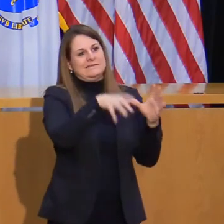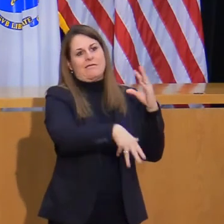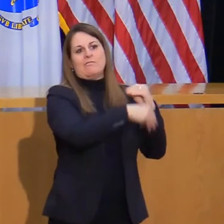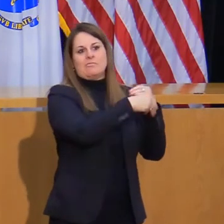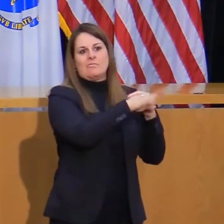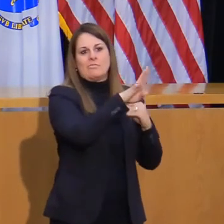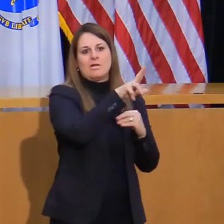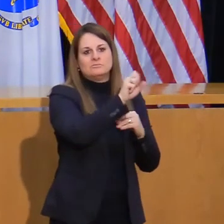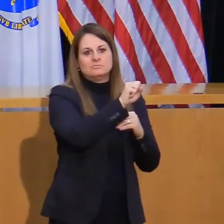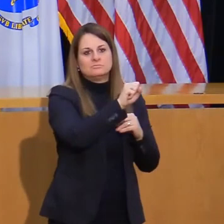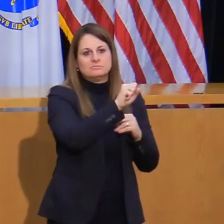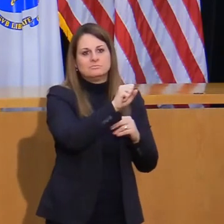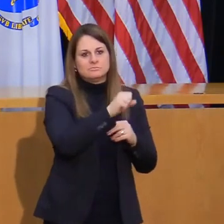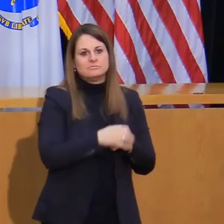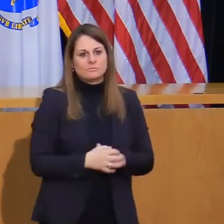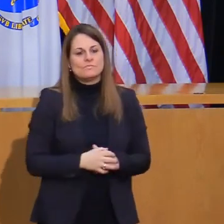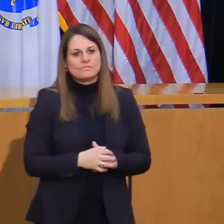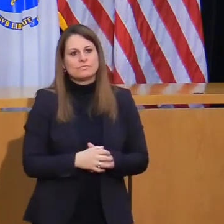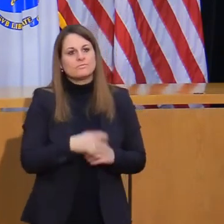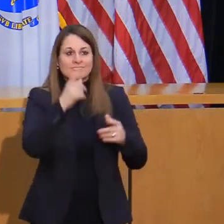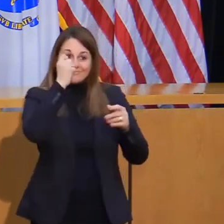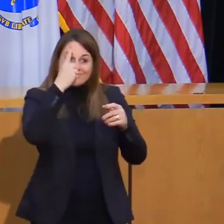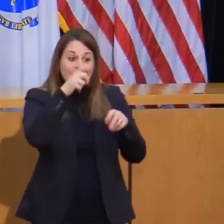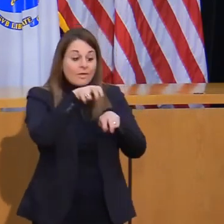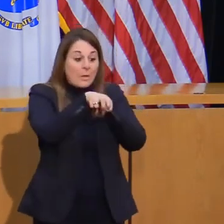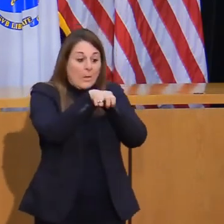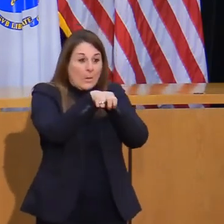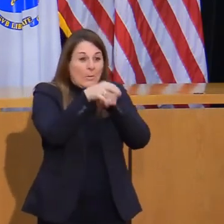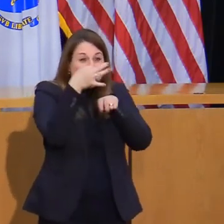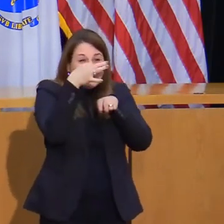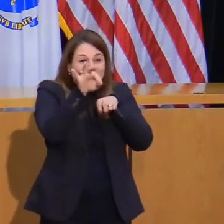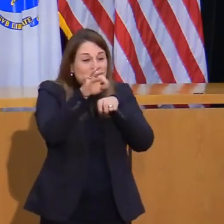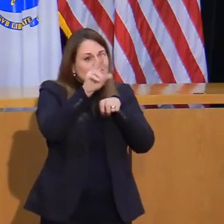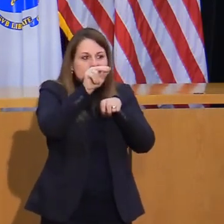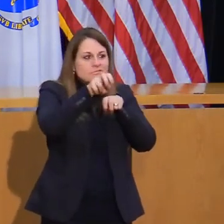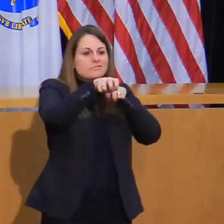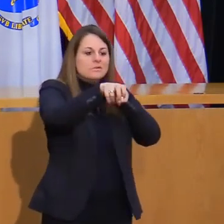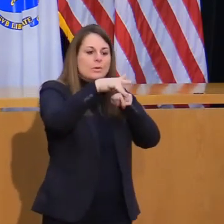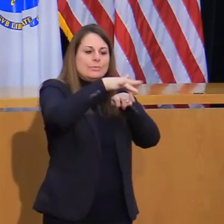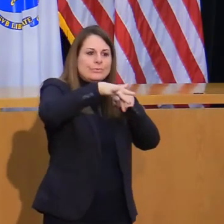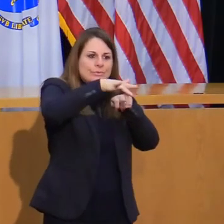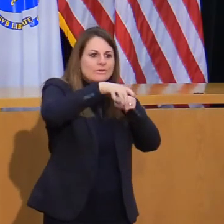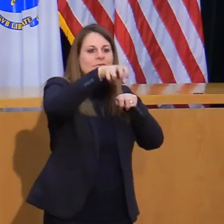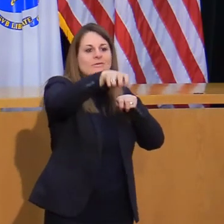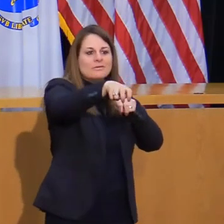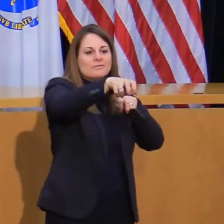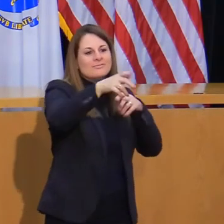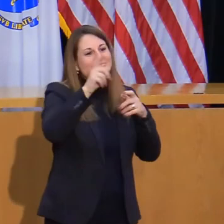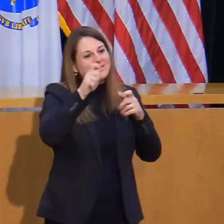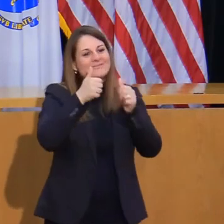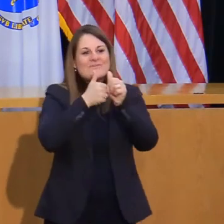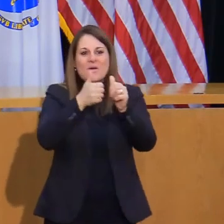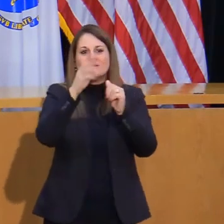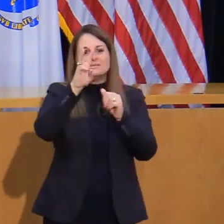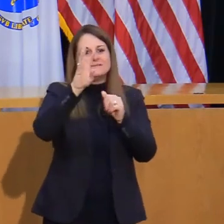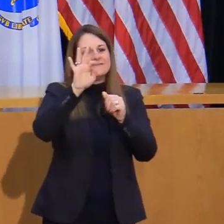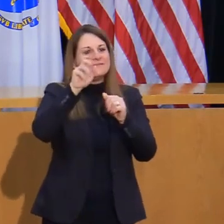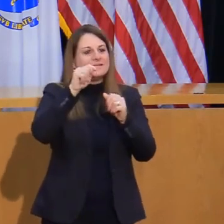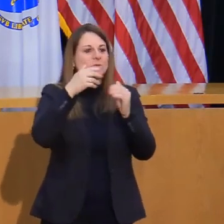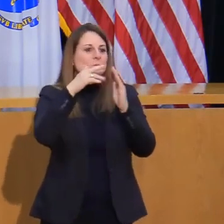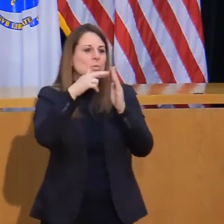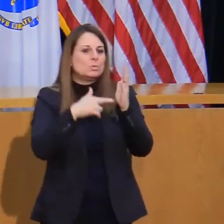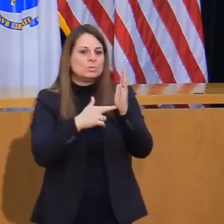distancing. It's a core philosophy that they've been operating on. I would love to know what the results of the investigation are. I would also like them to be